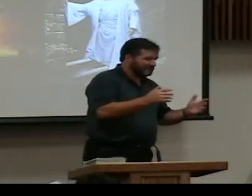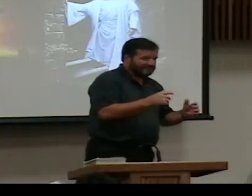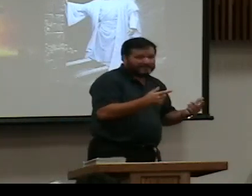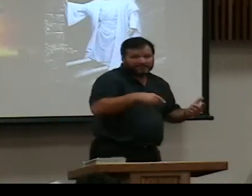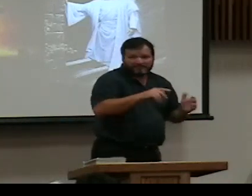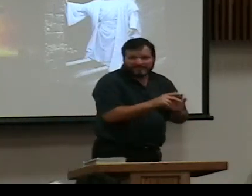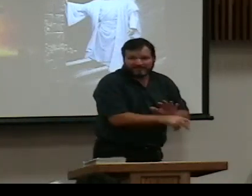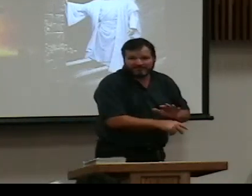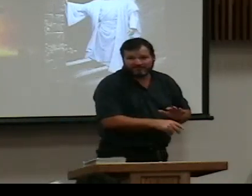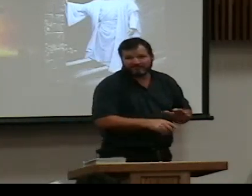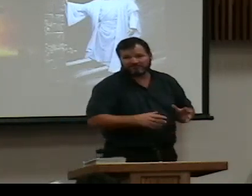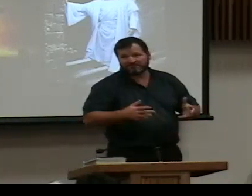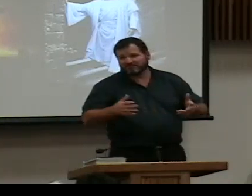kill.